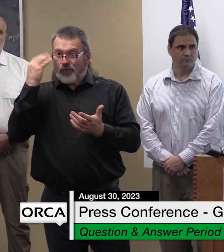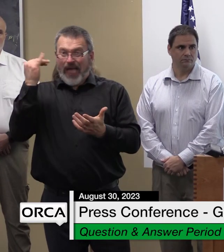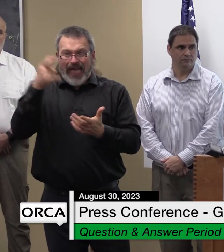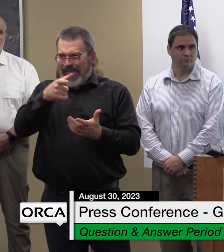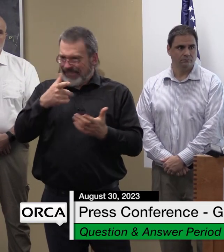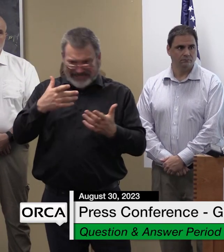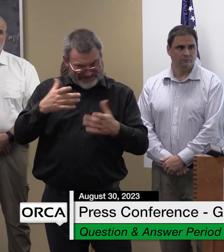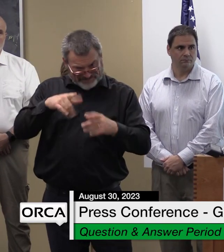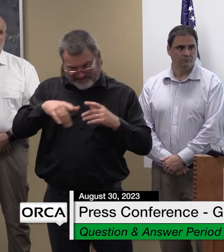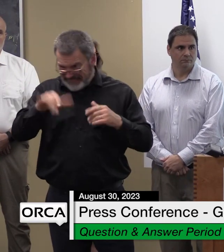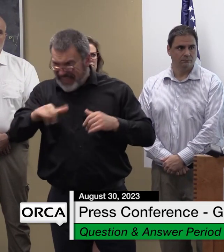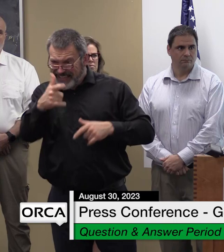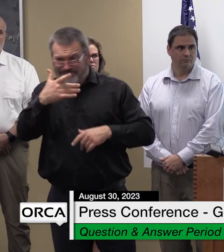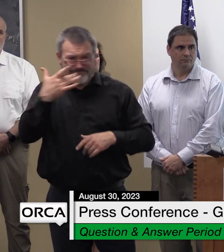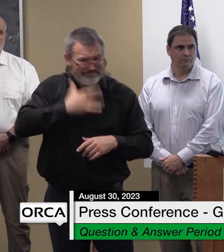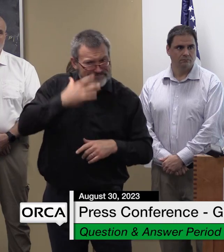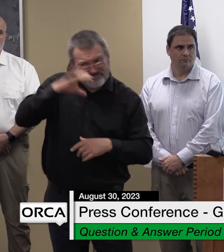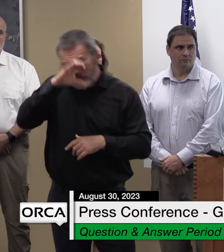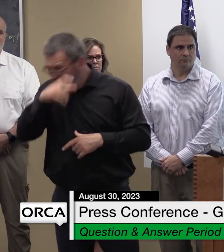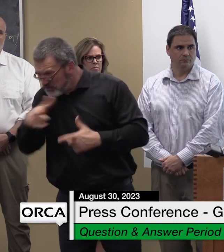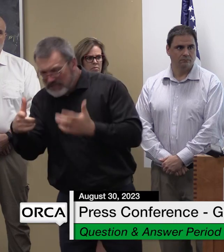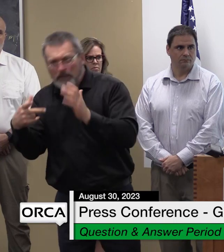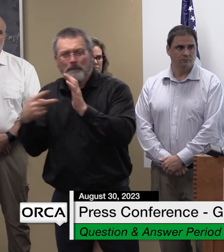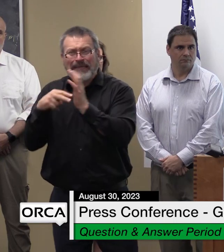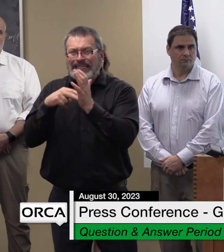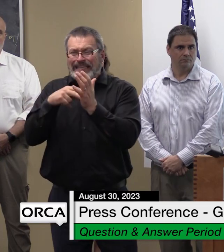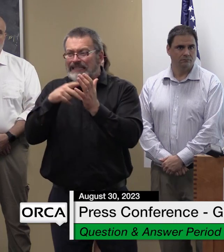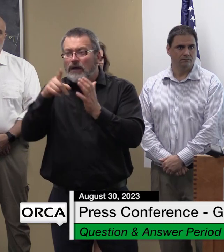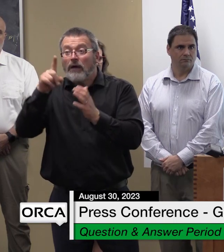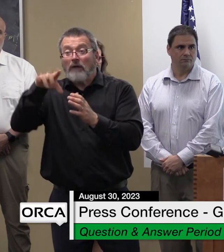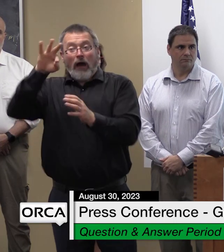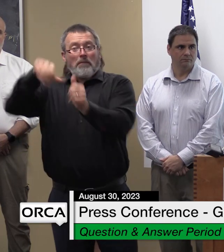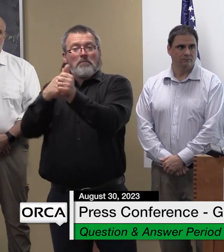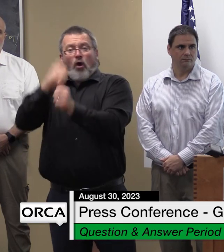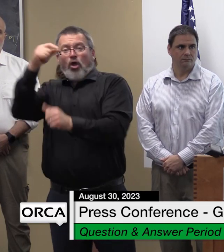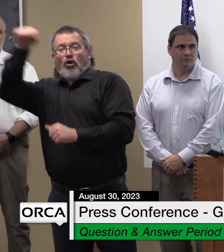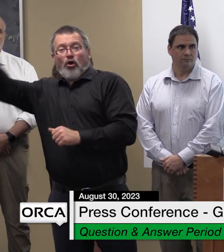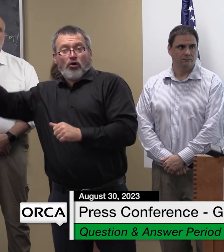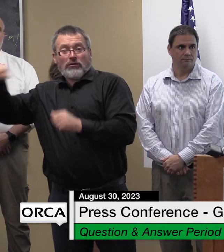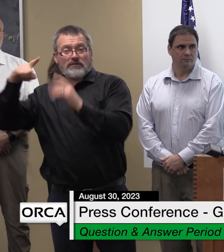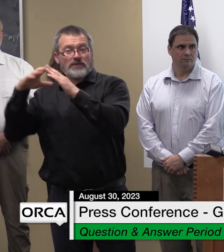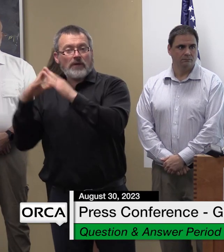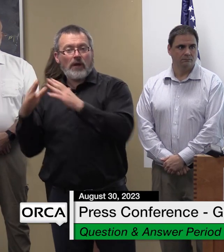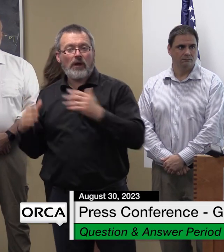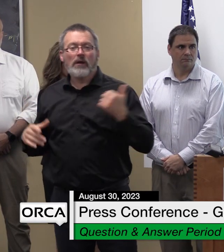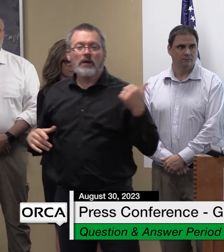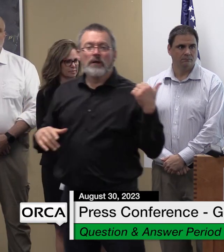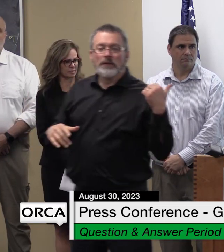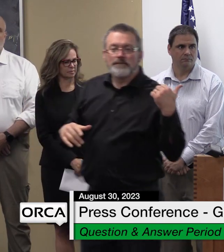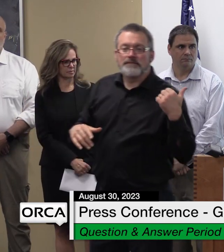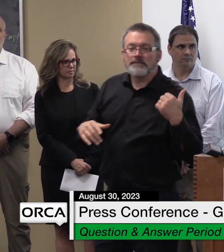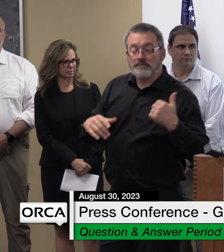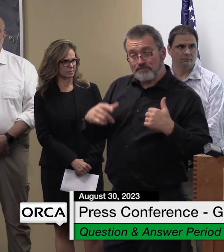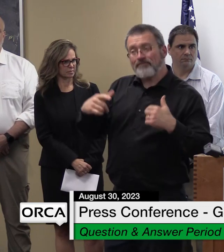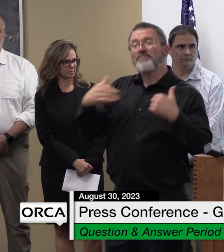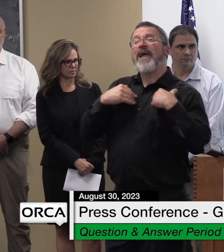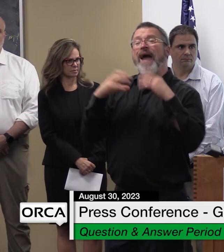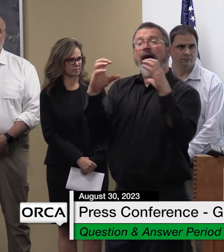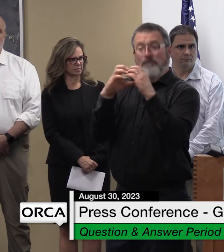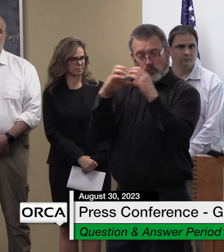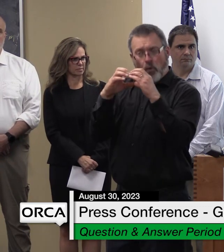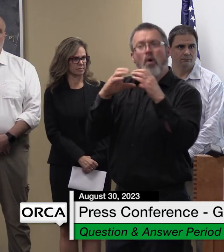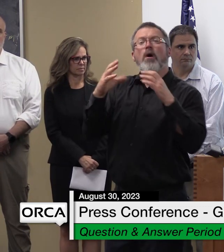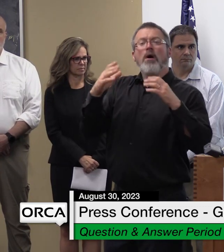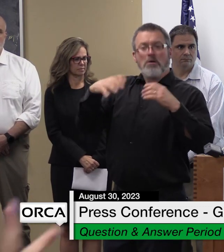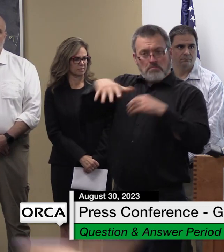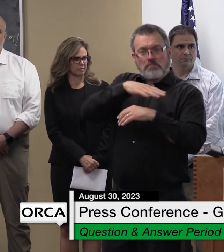So we already have the mobile home systems here in Vermont already. Now the hard part becomes, right, is finding a